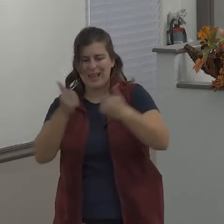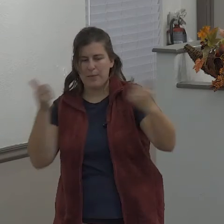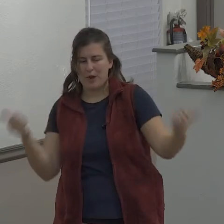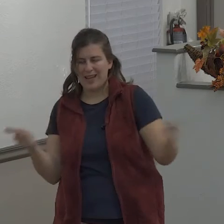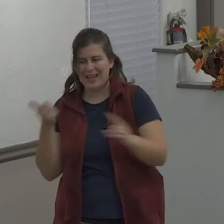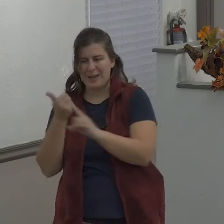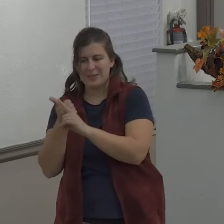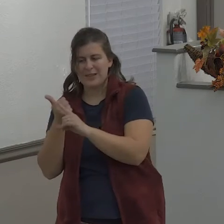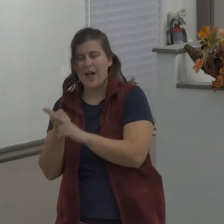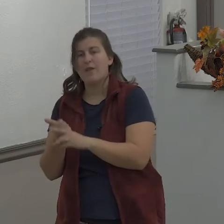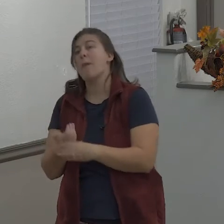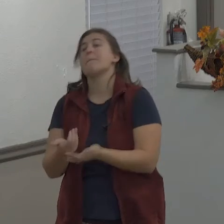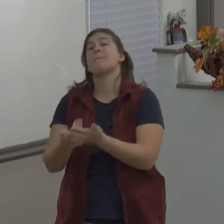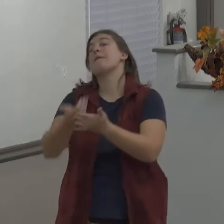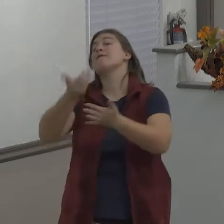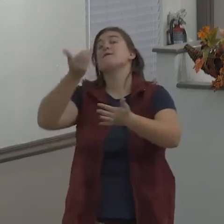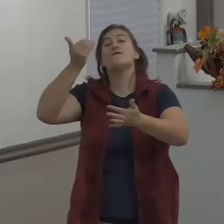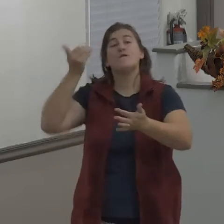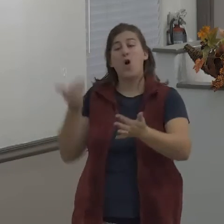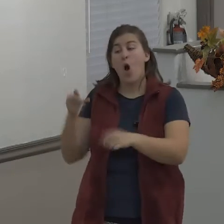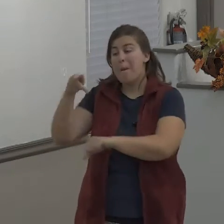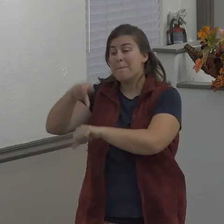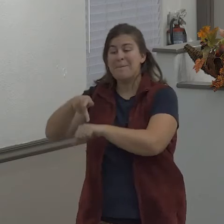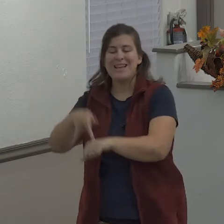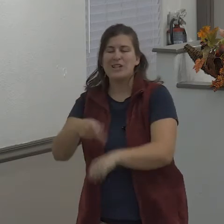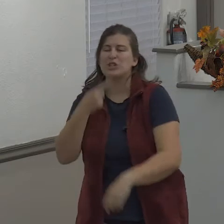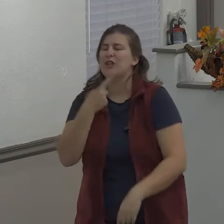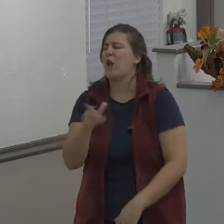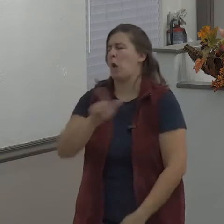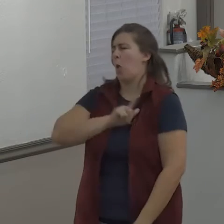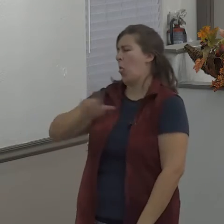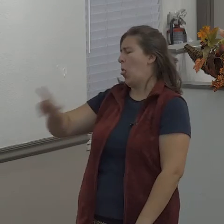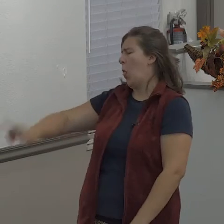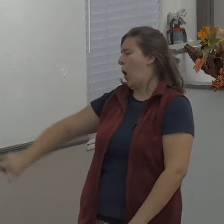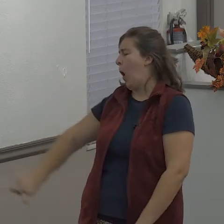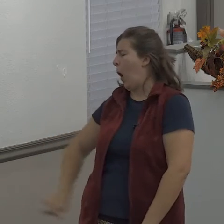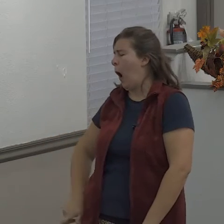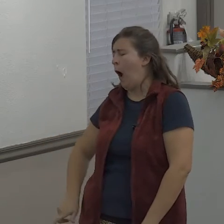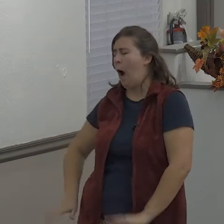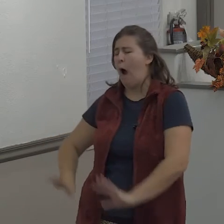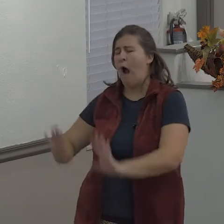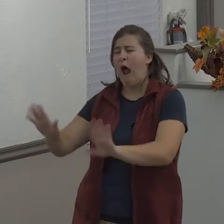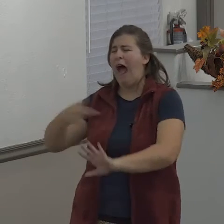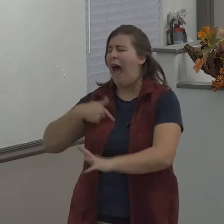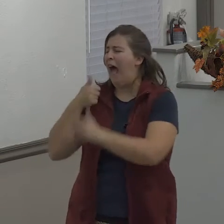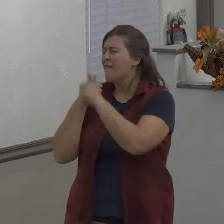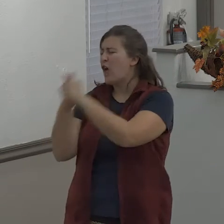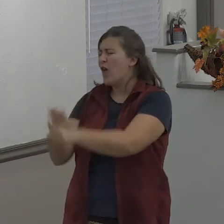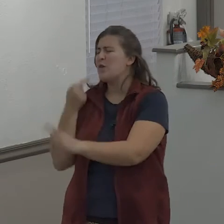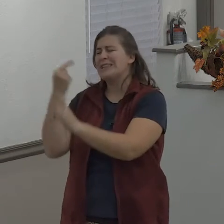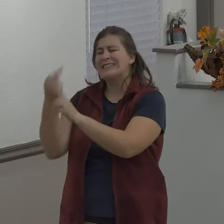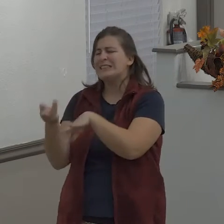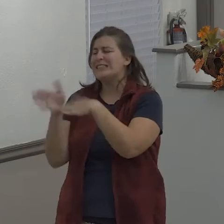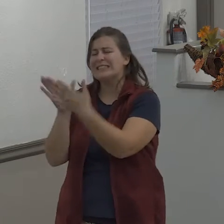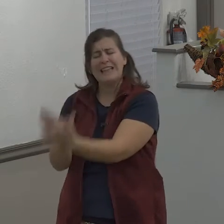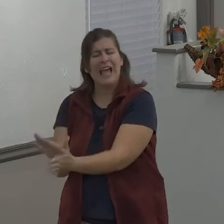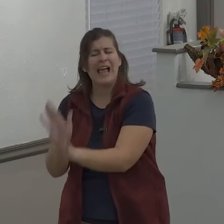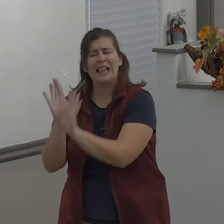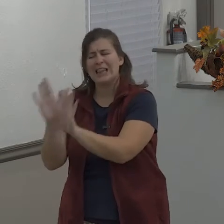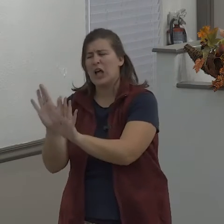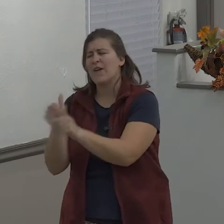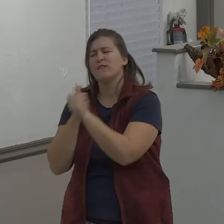This was the same one who just earlier said, "You know, Lord, I'll follow you to